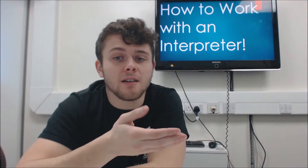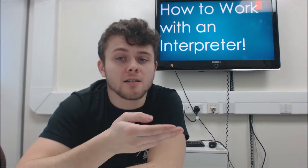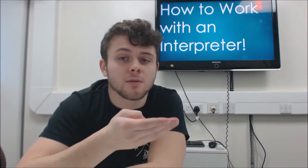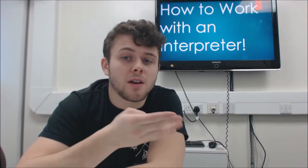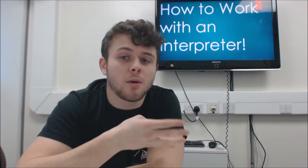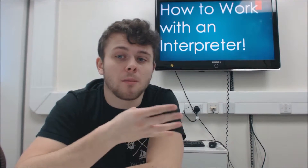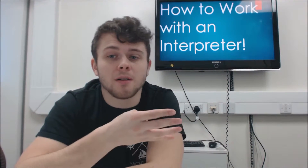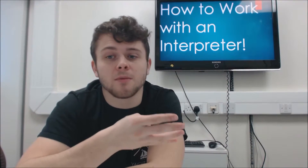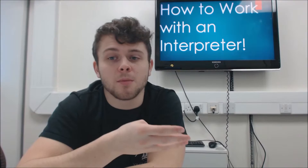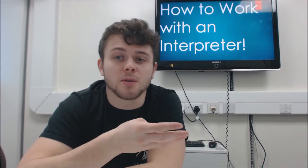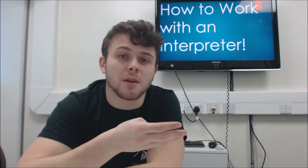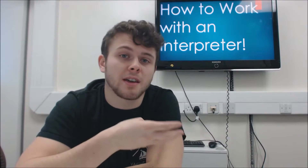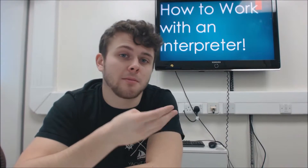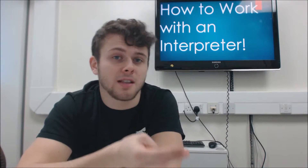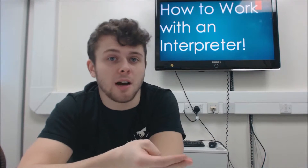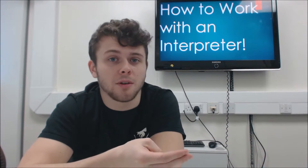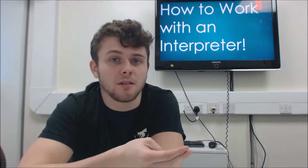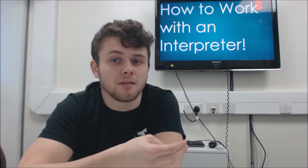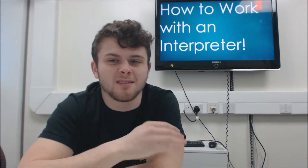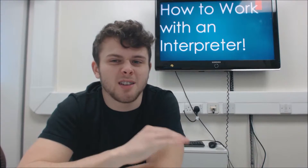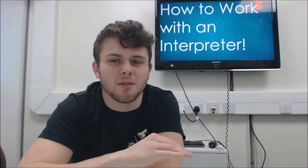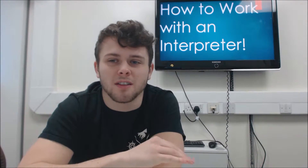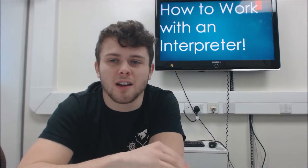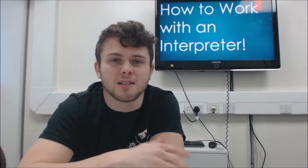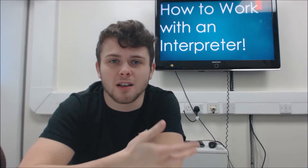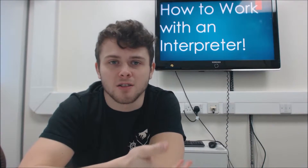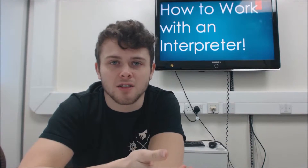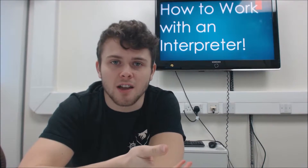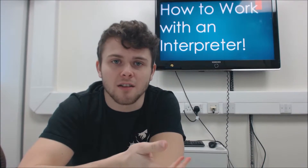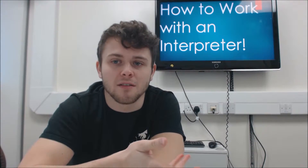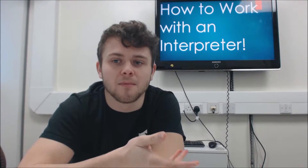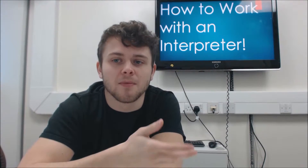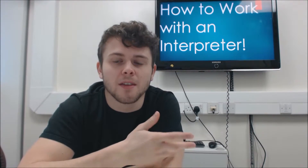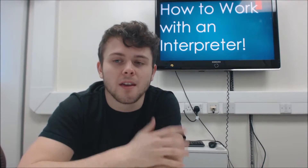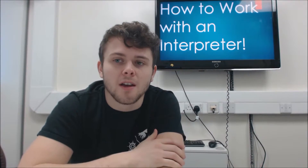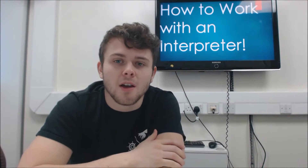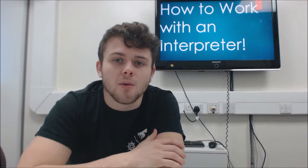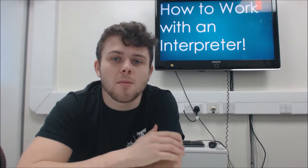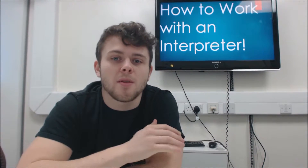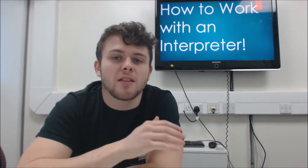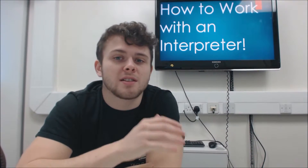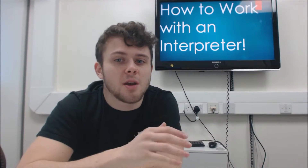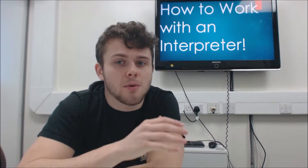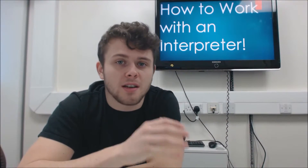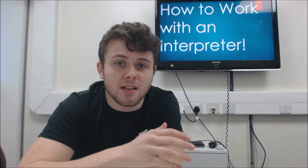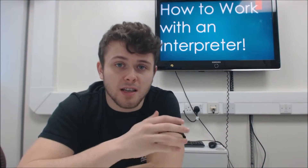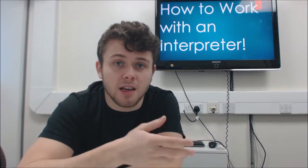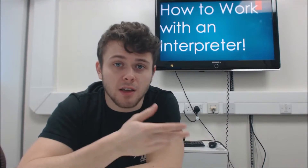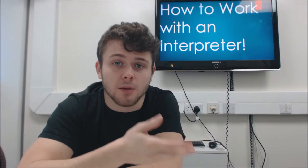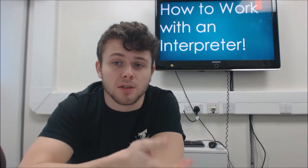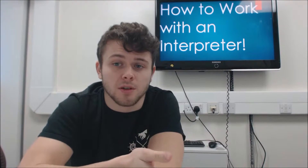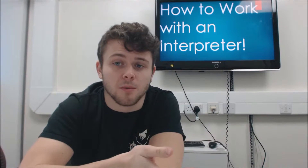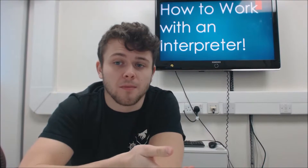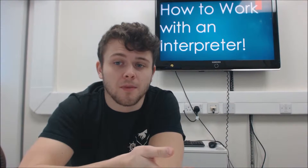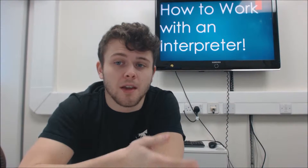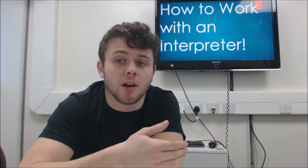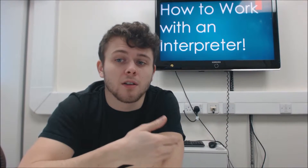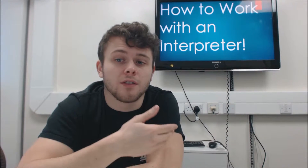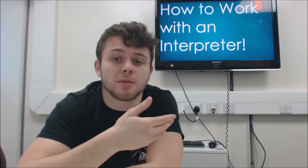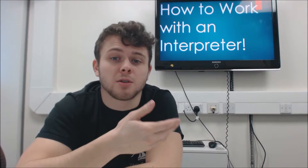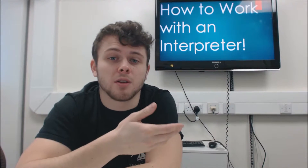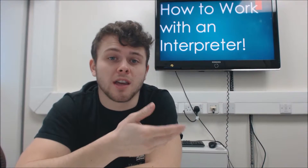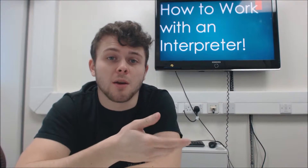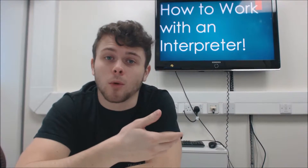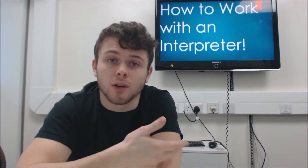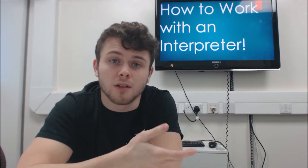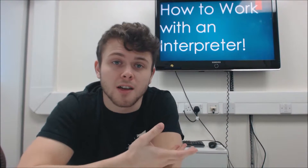can't hear, so they won't mind the music being kept loud. Don't think that's just naive. Remember that the interpreter needs to hear you too, in order